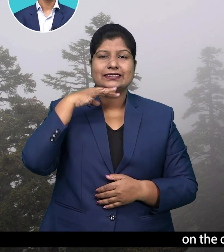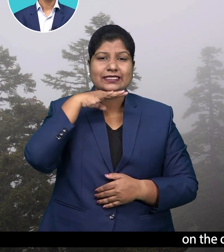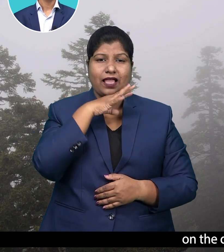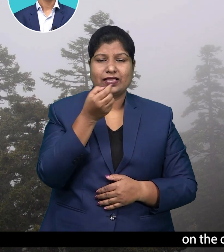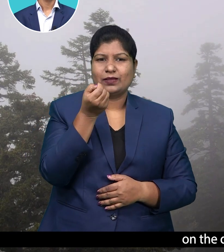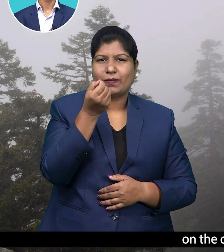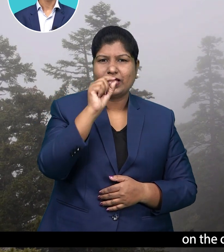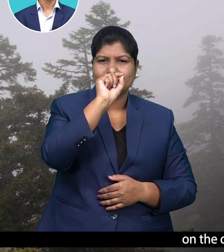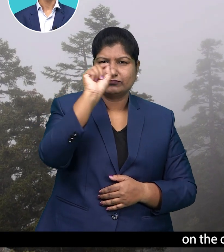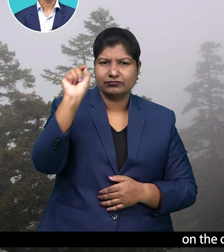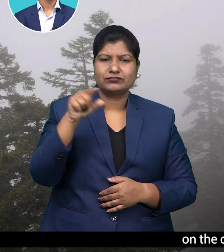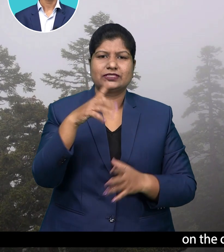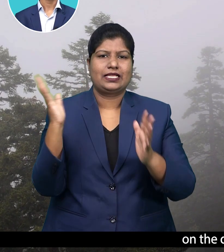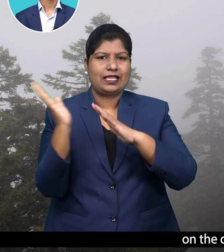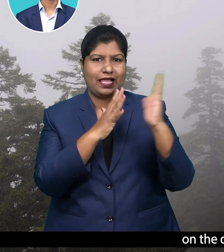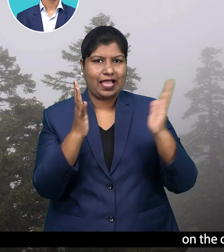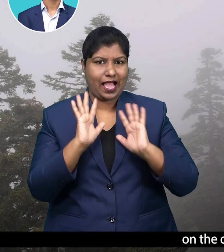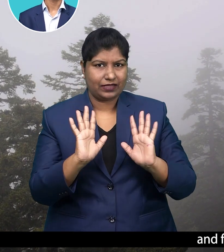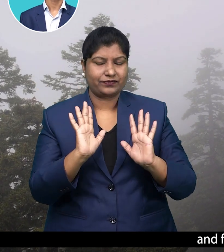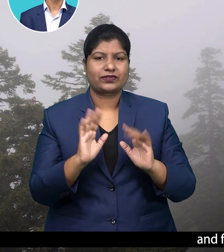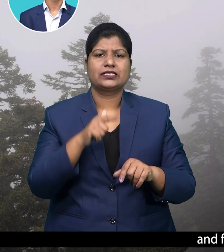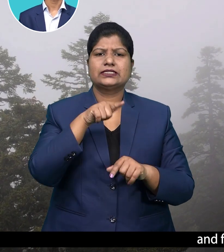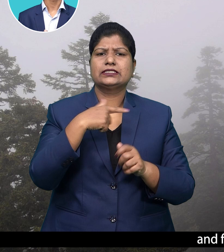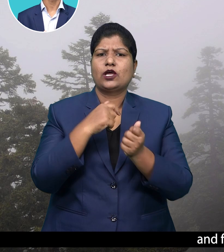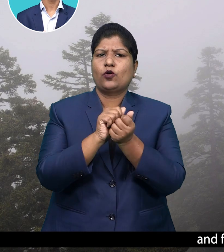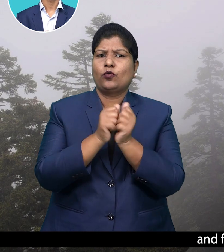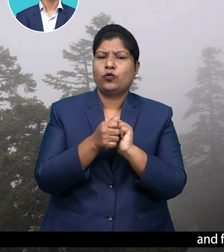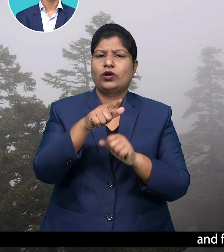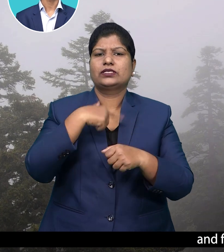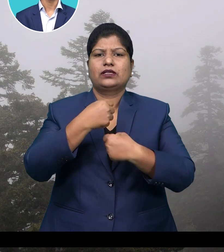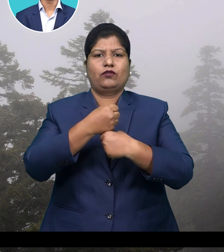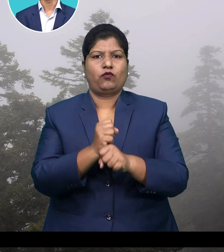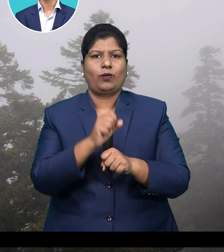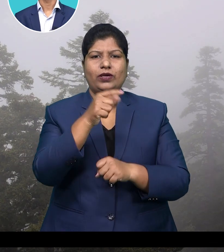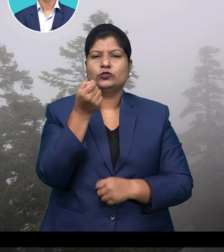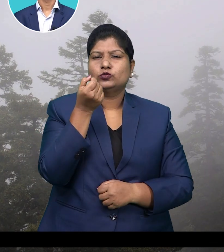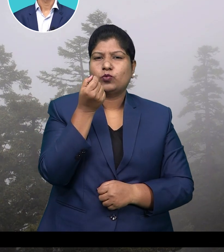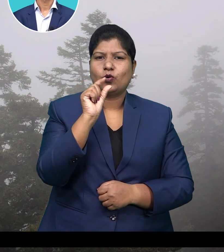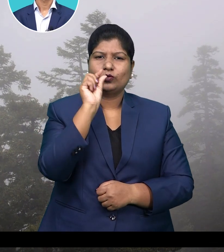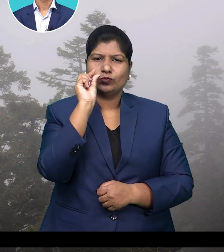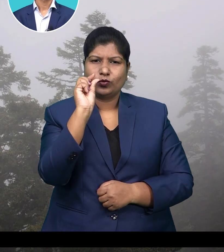particles in the air and form small droplets of water.